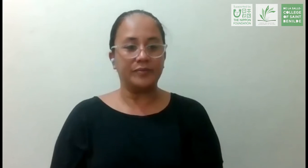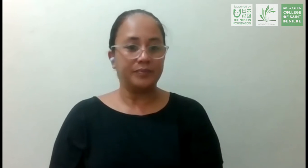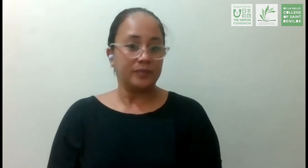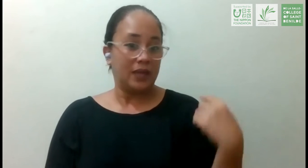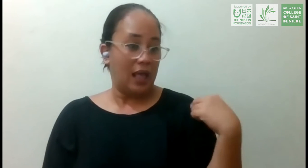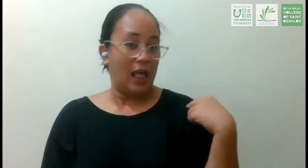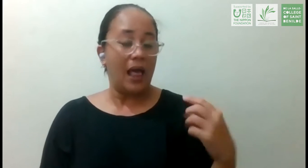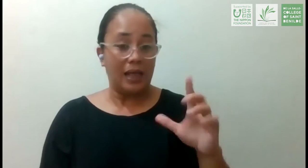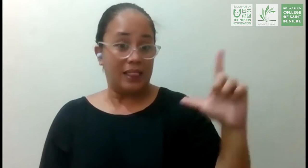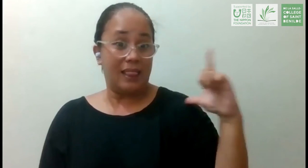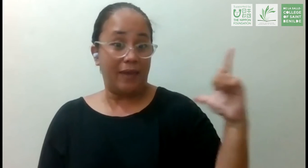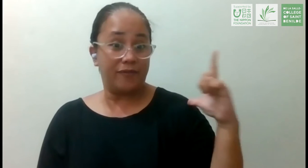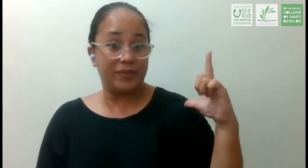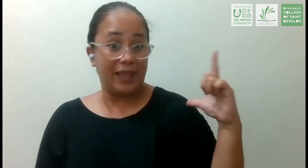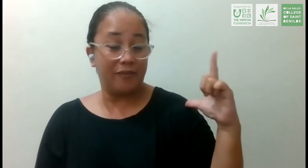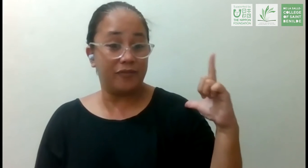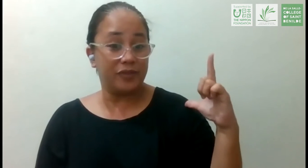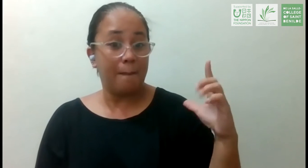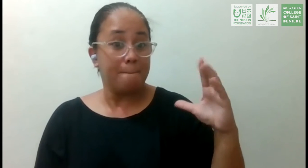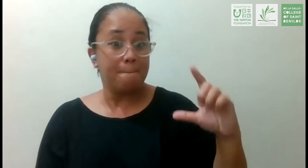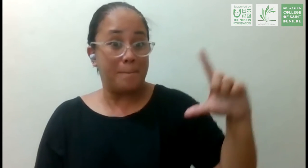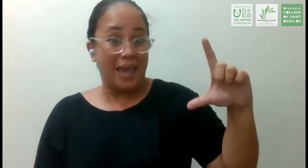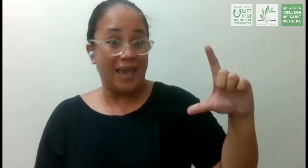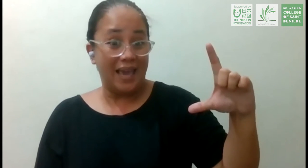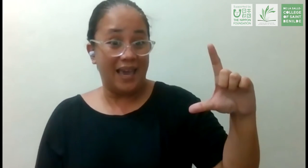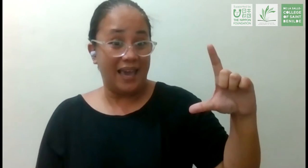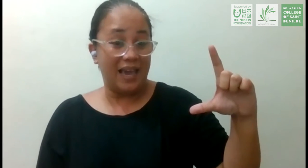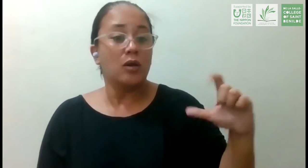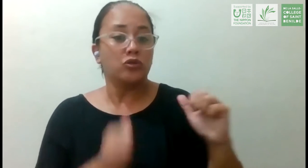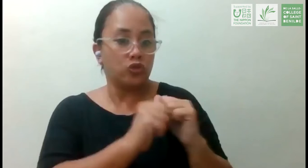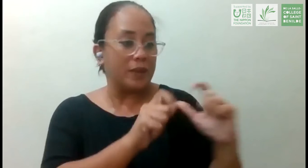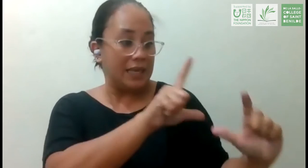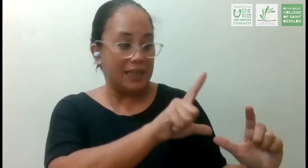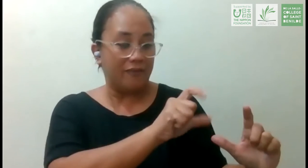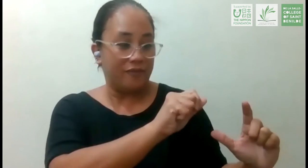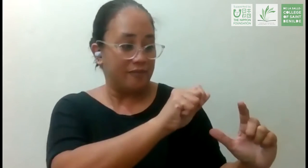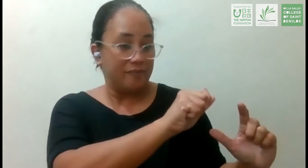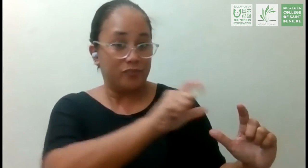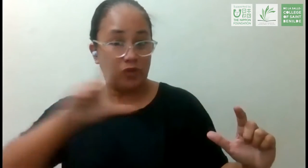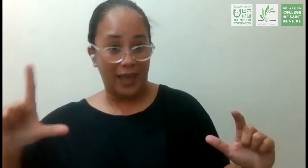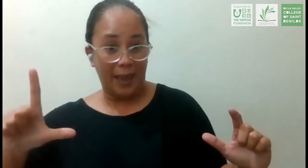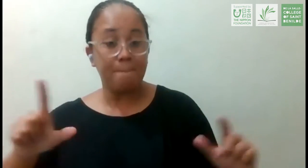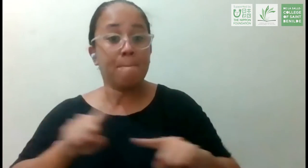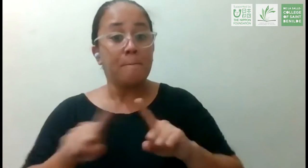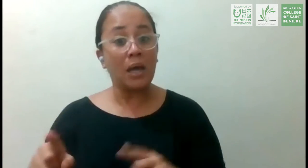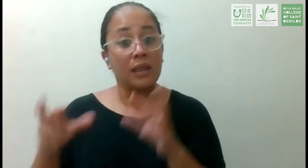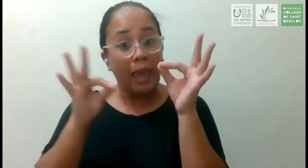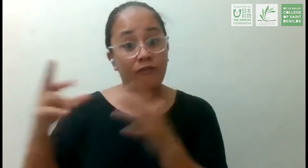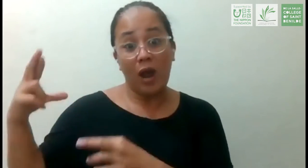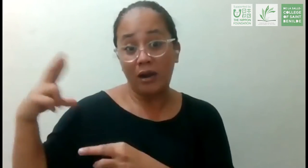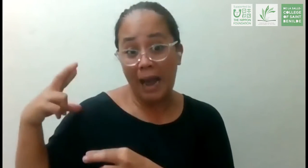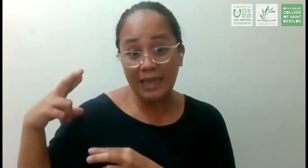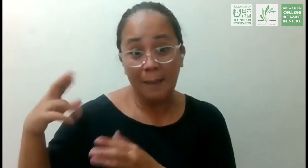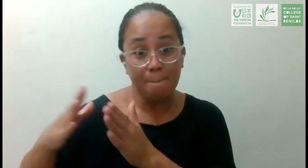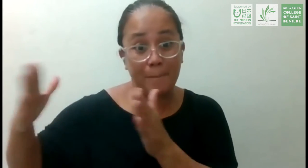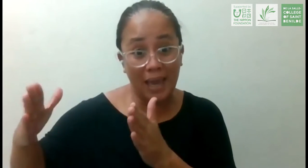larger one, then it goes from left to right. But if the right hand has the larger one, it starts on the right and goes to